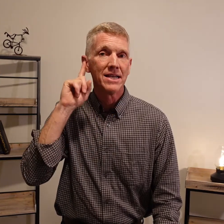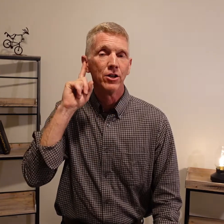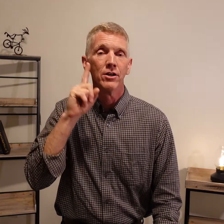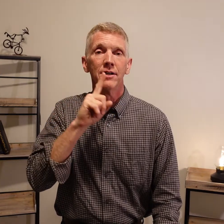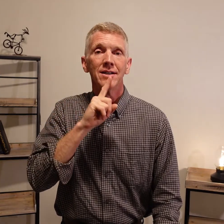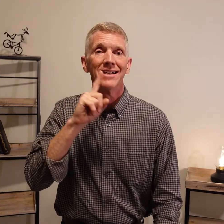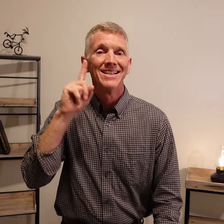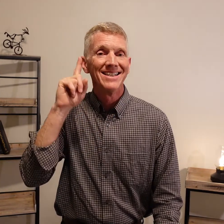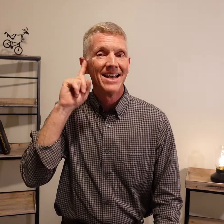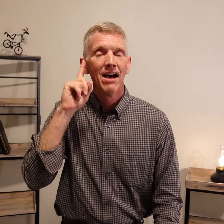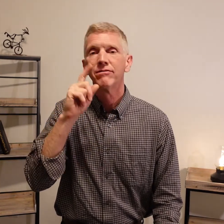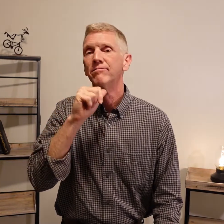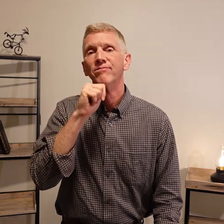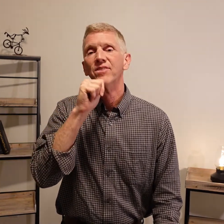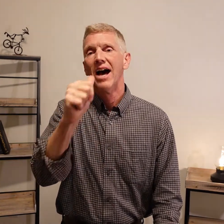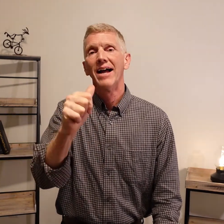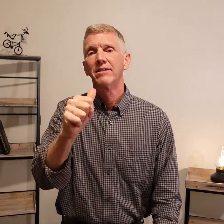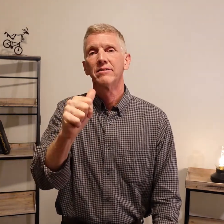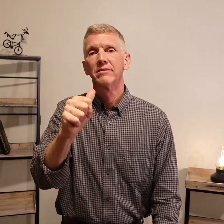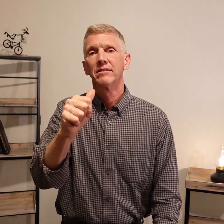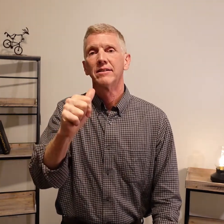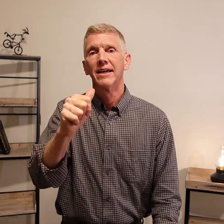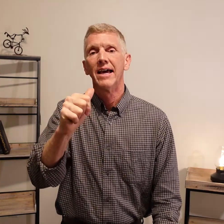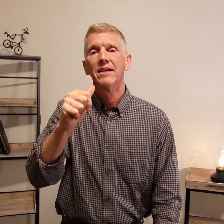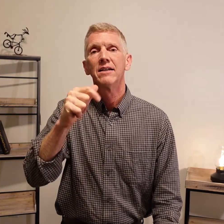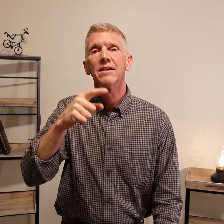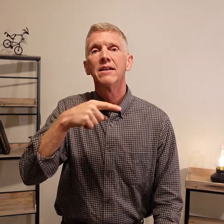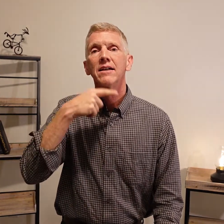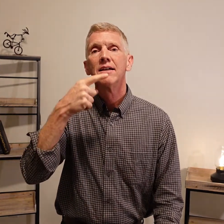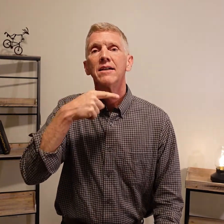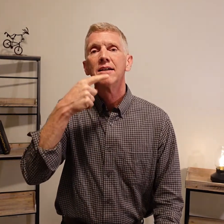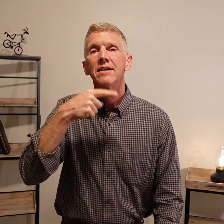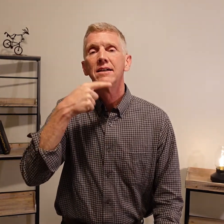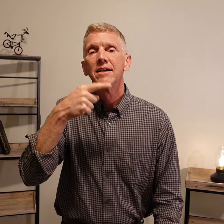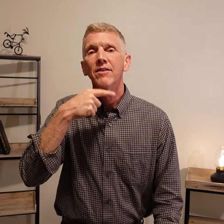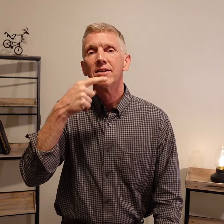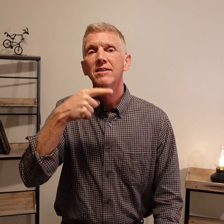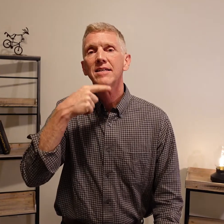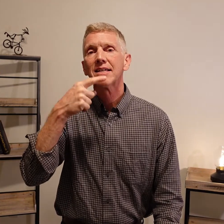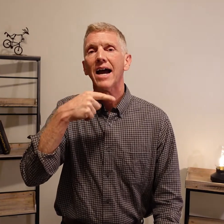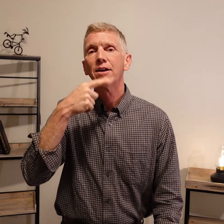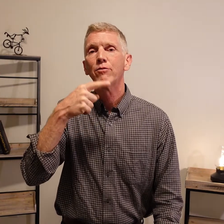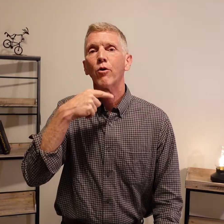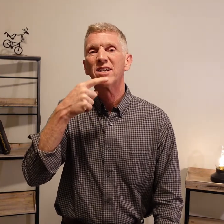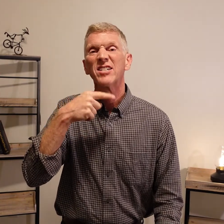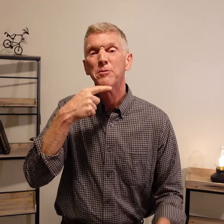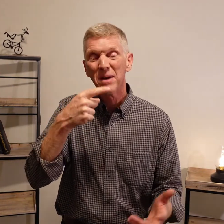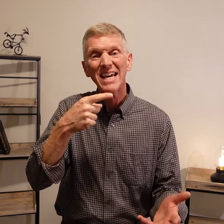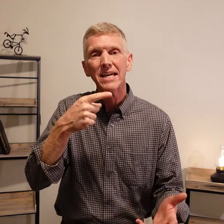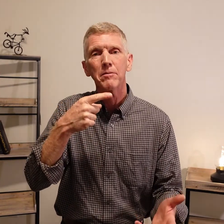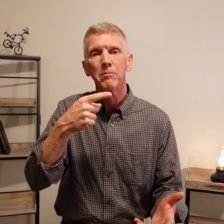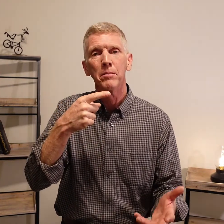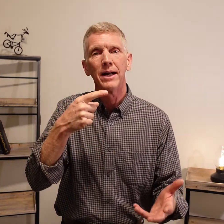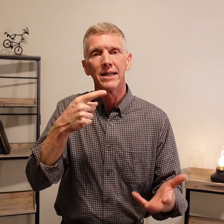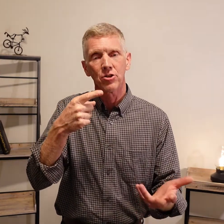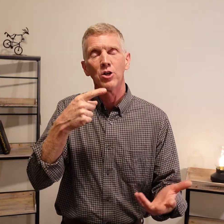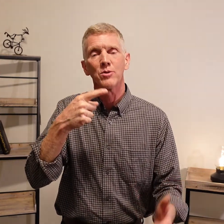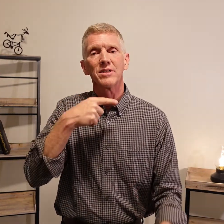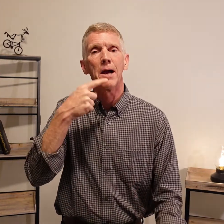ear. Deaf, not. Okay, this is a sign for speak, but it's also a sign for